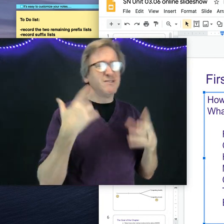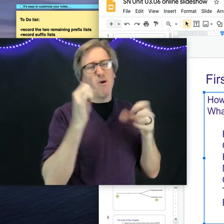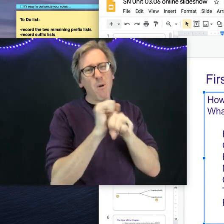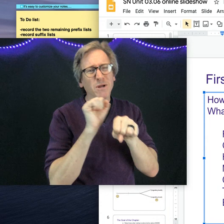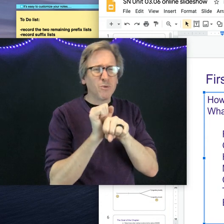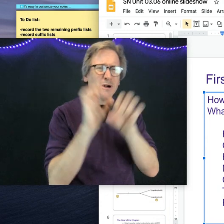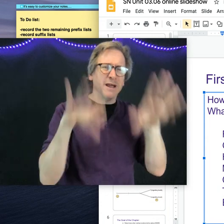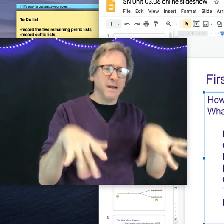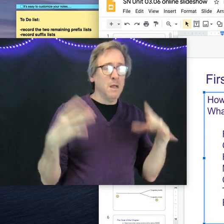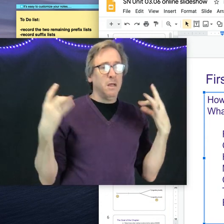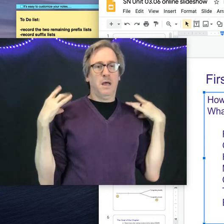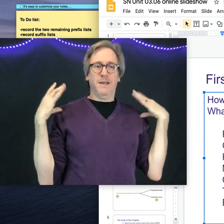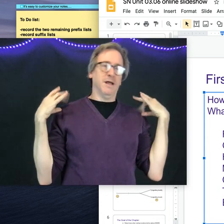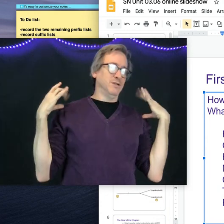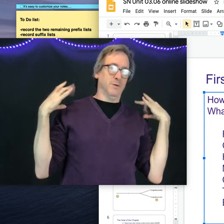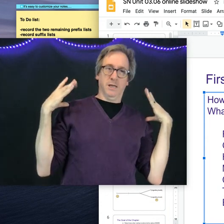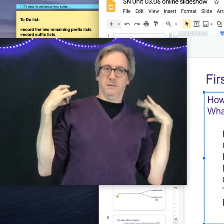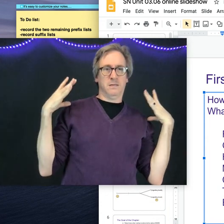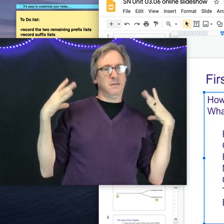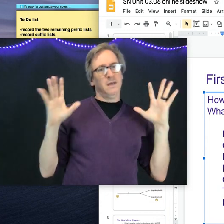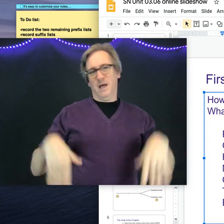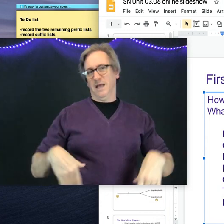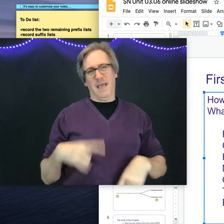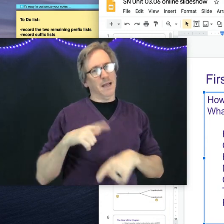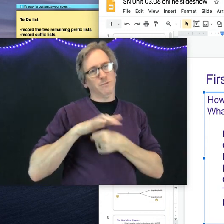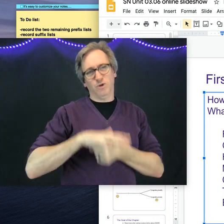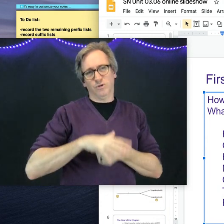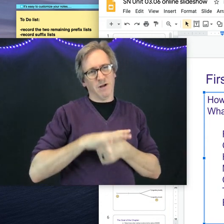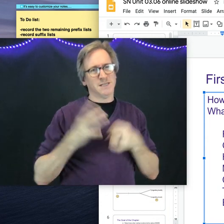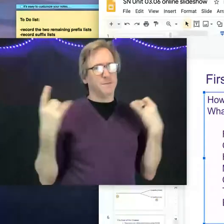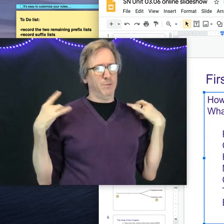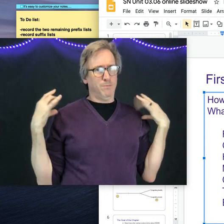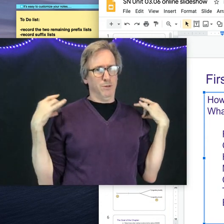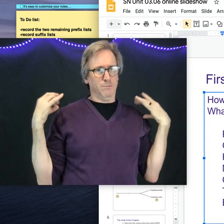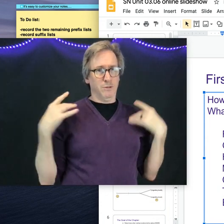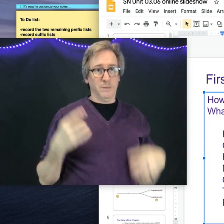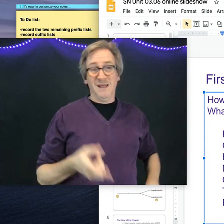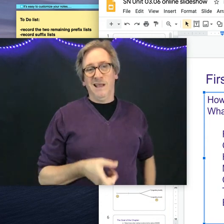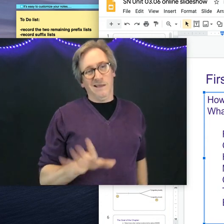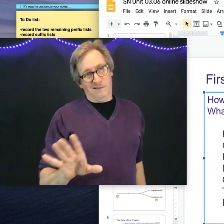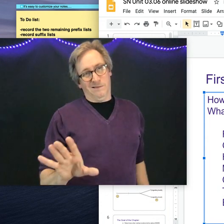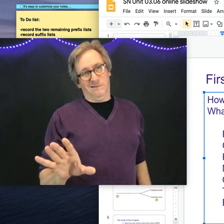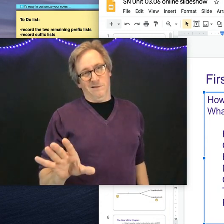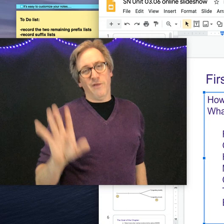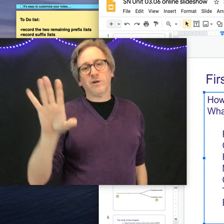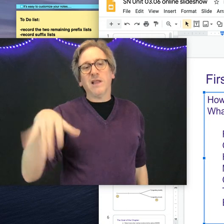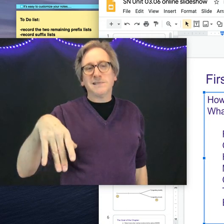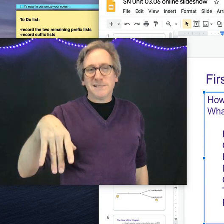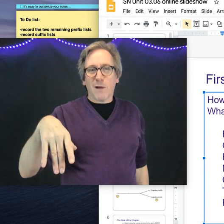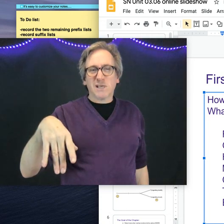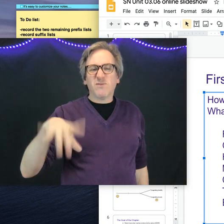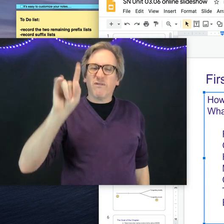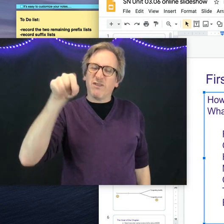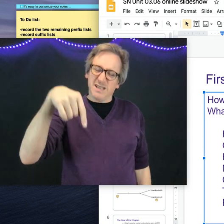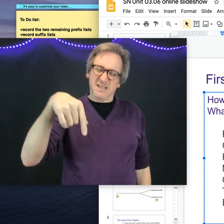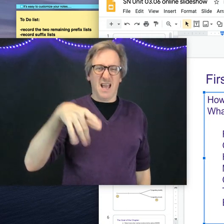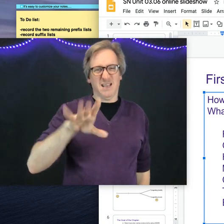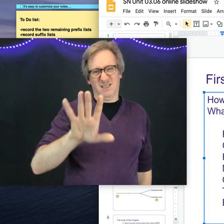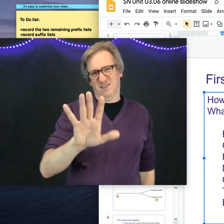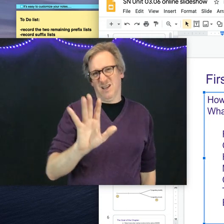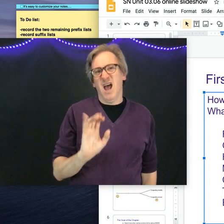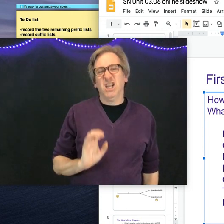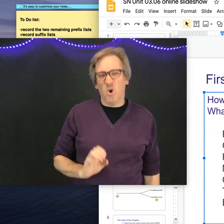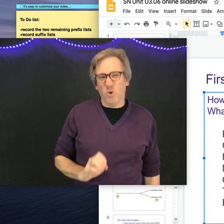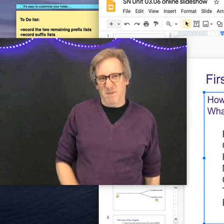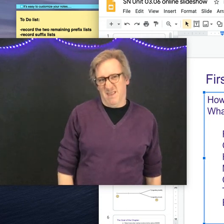I have so much work and I'm not doing it. I can't, I'm too stressed. Boom, boom. Other classes that works for this